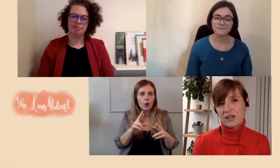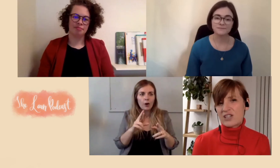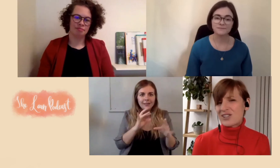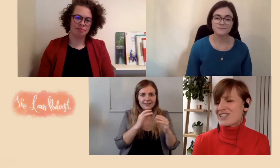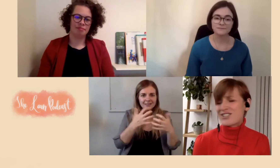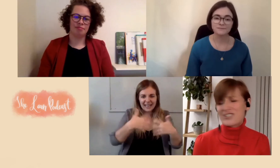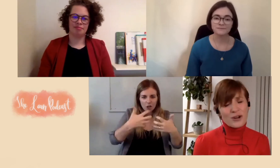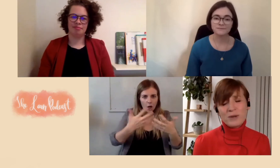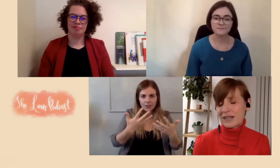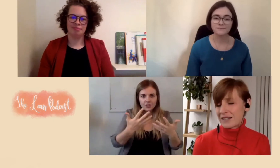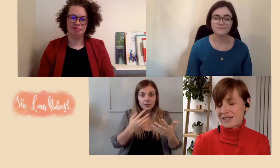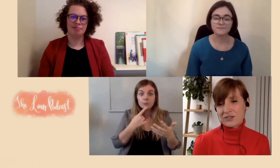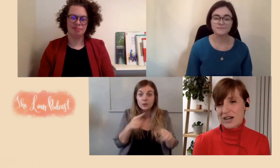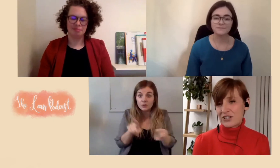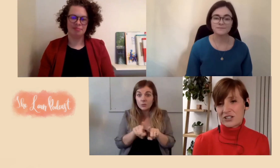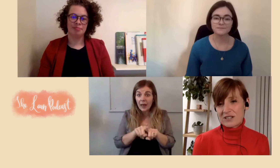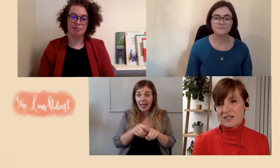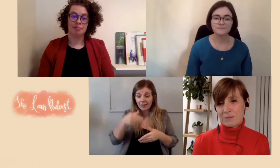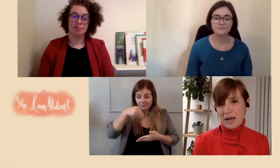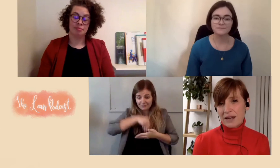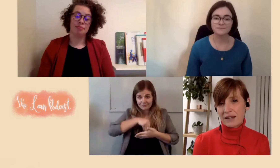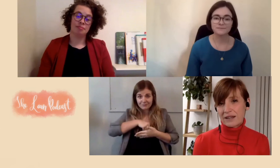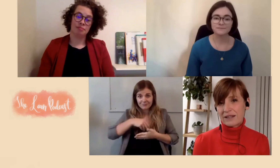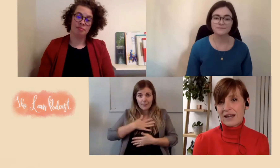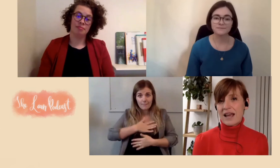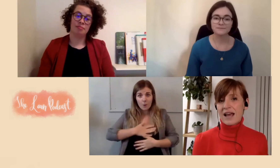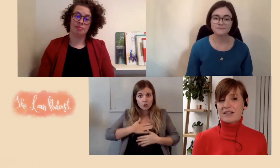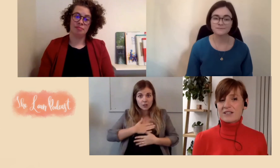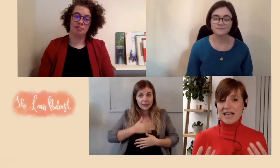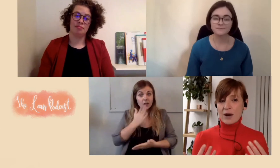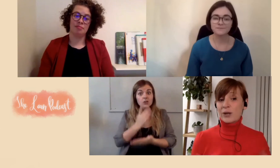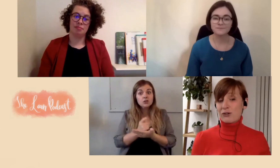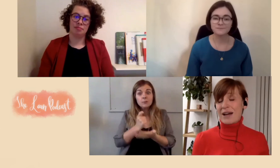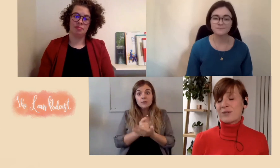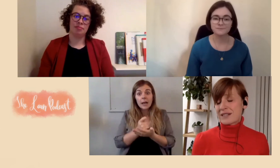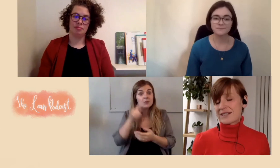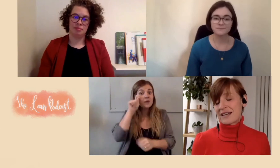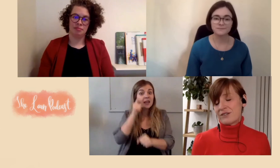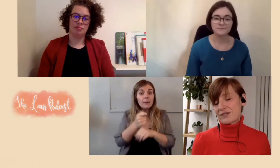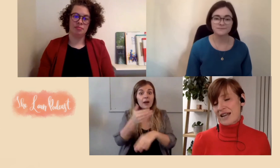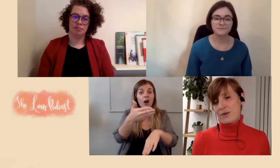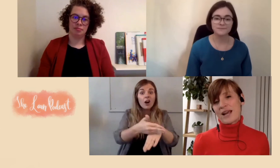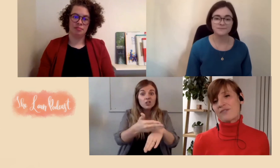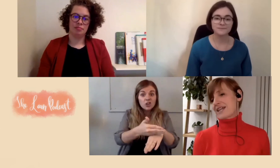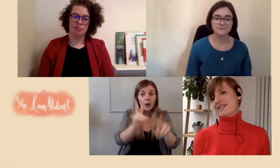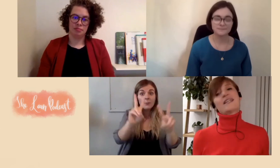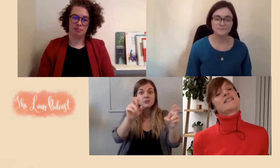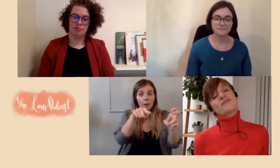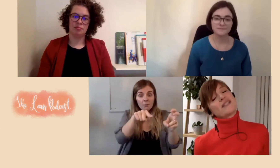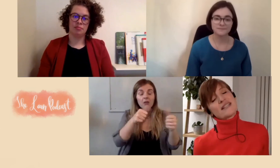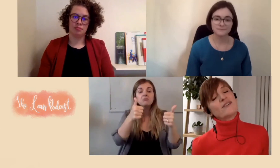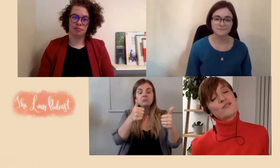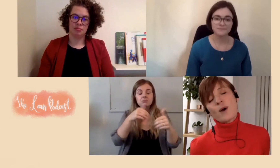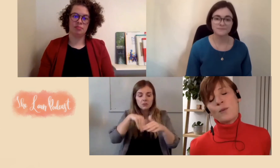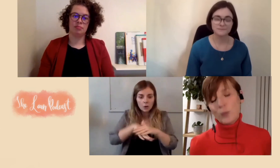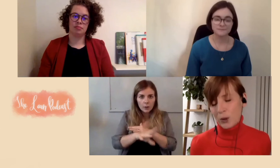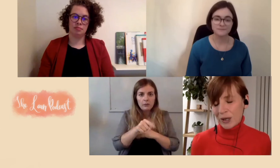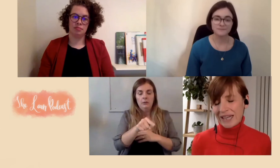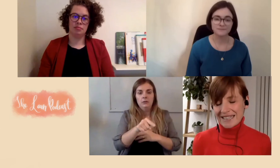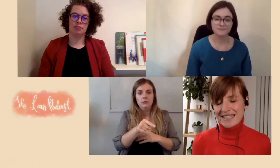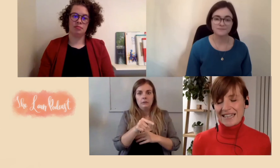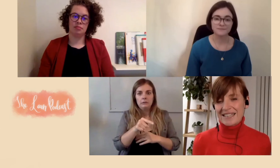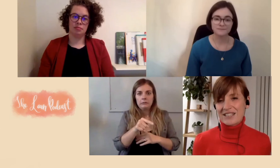into something completely different, and we don't know what might be triggered for ourselves. And in a face-to-face setting, in some